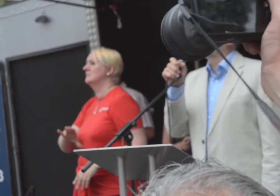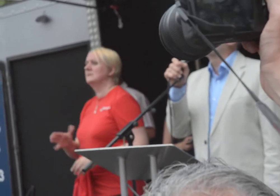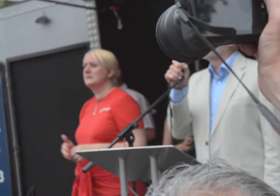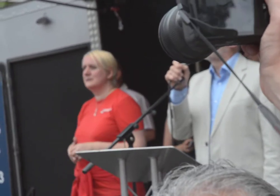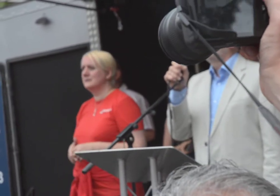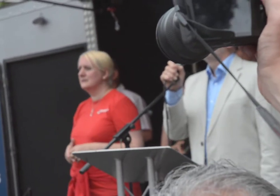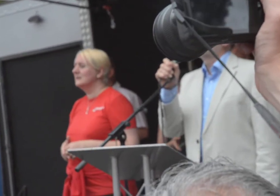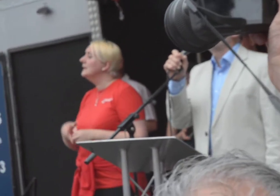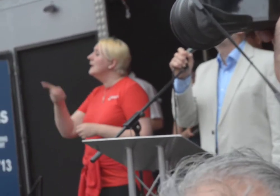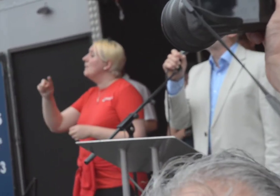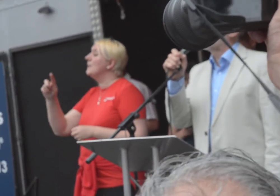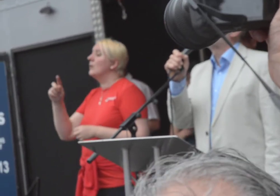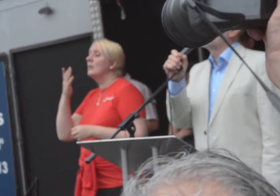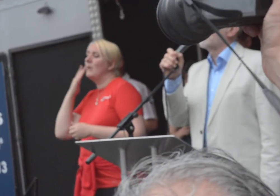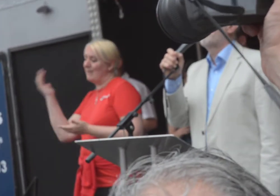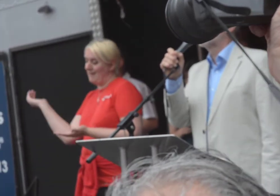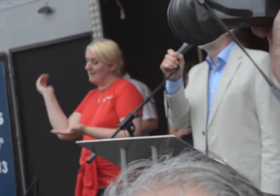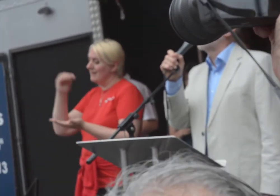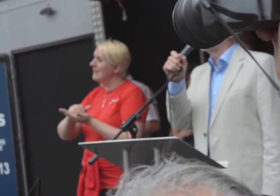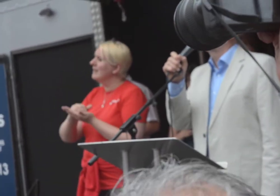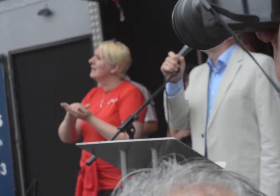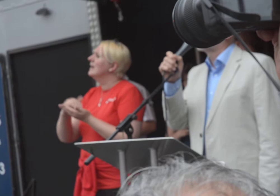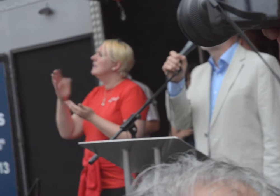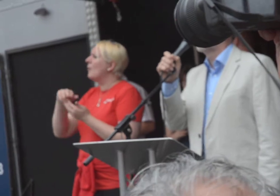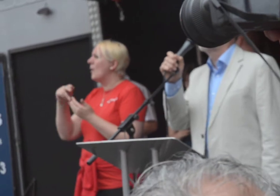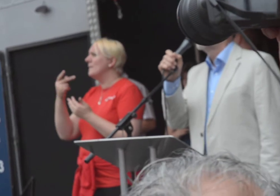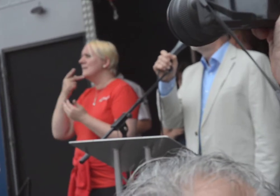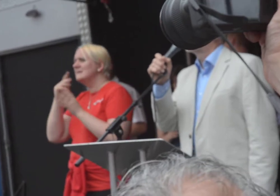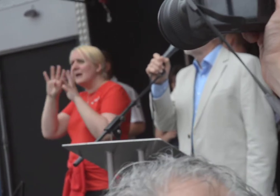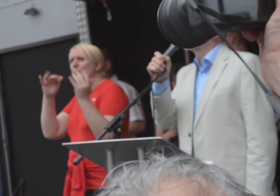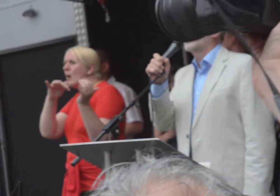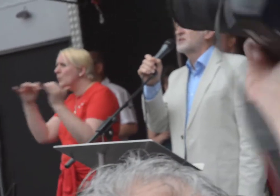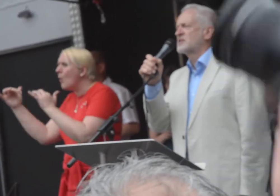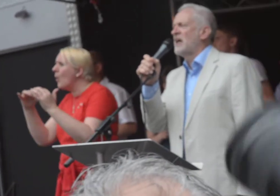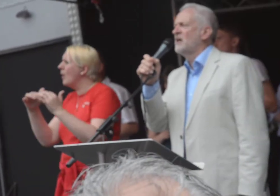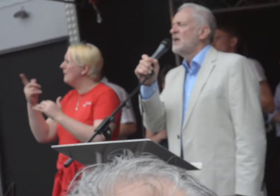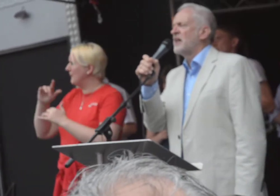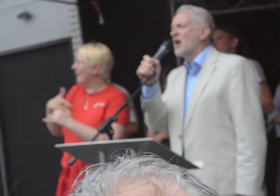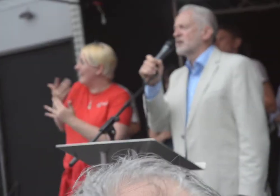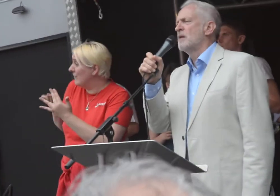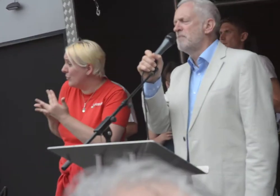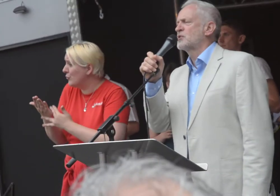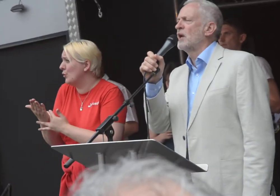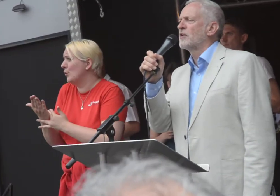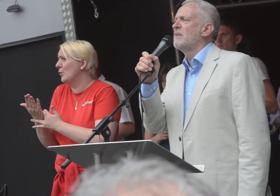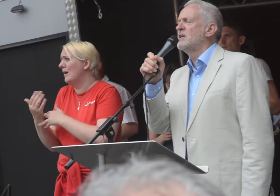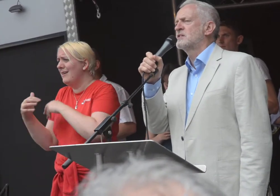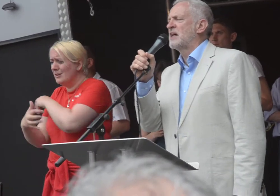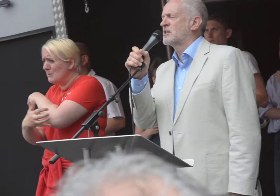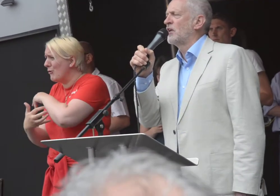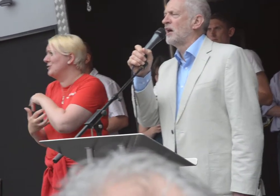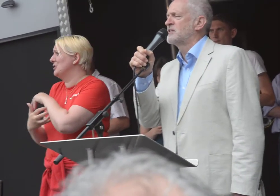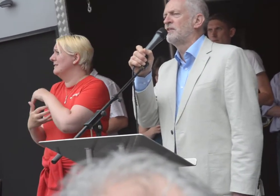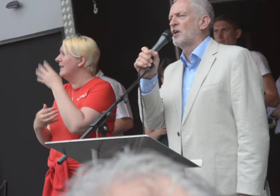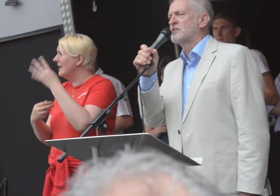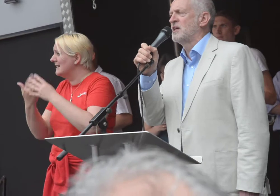Second World War, those that had been through the depression of the 1930s, those that had seen the utter misery of the means test